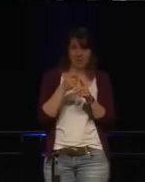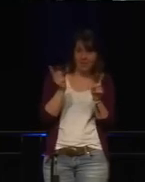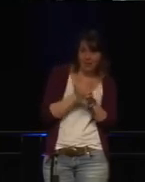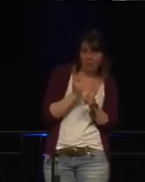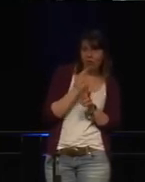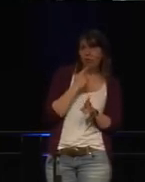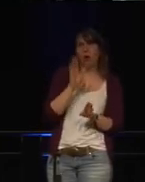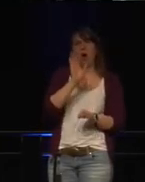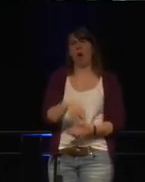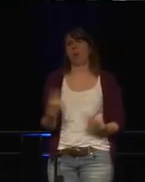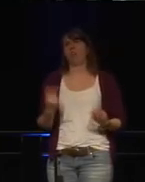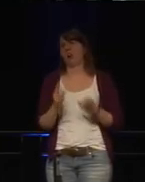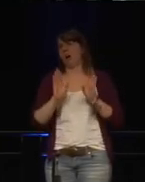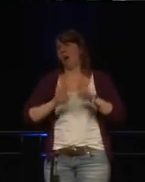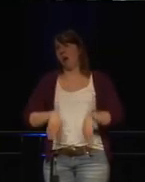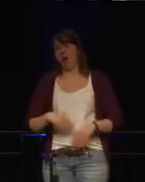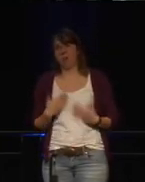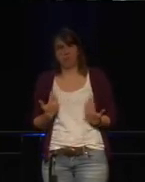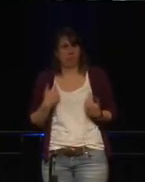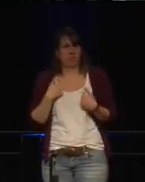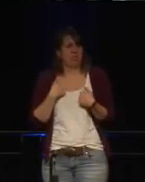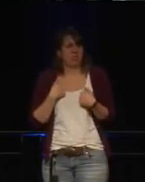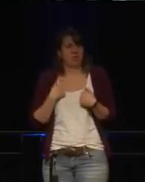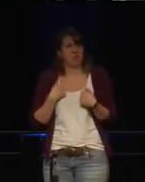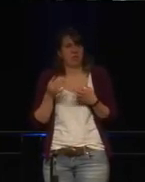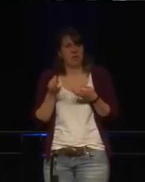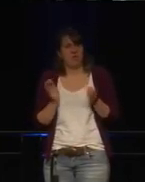it is not clear how long the data will be stored.